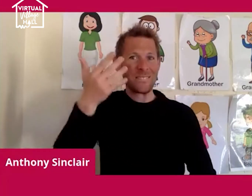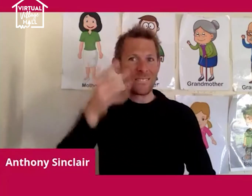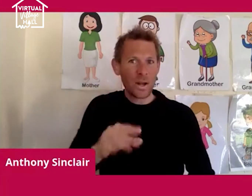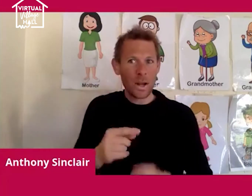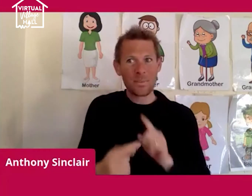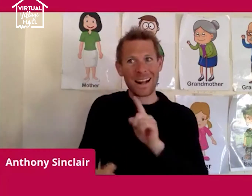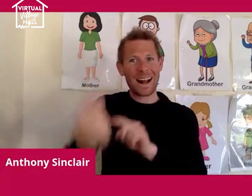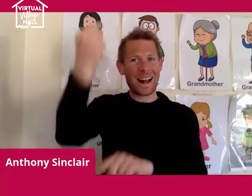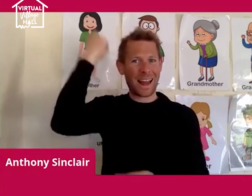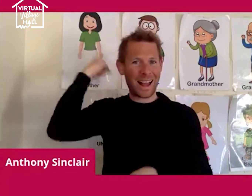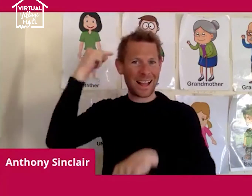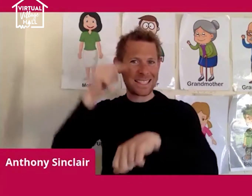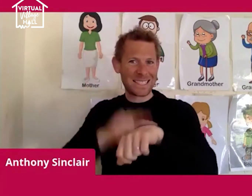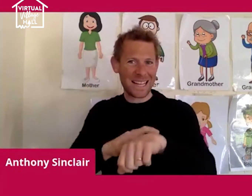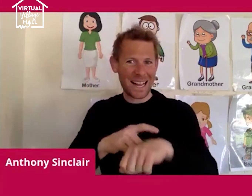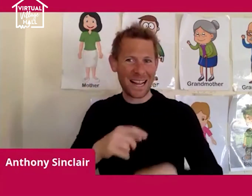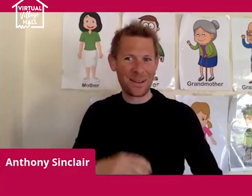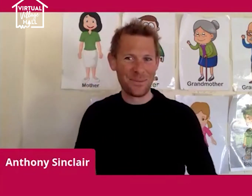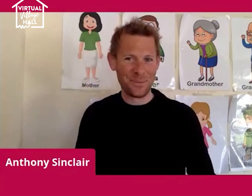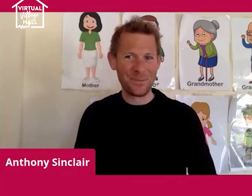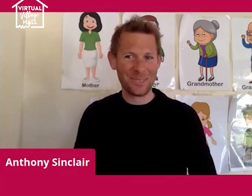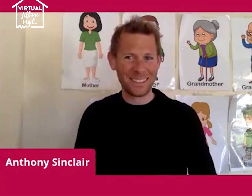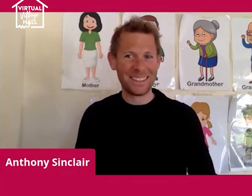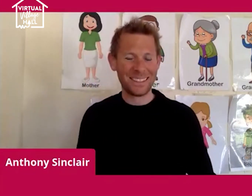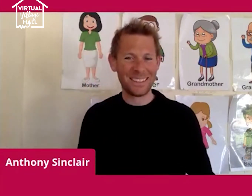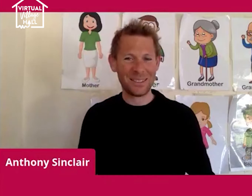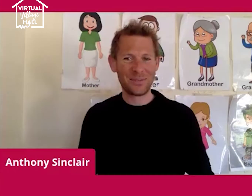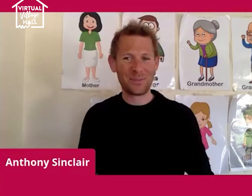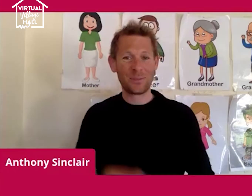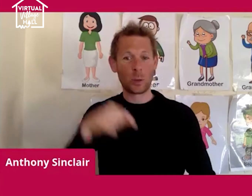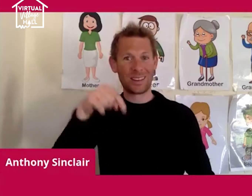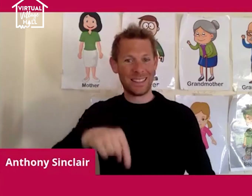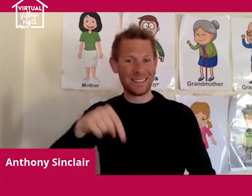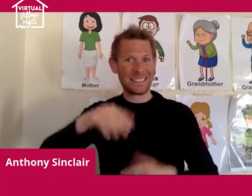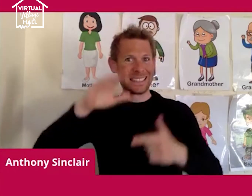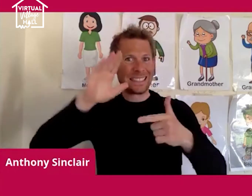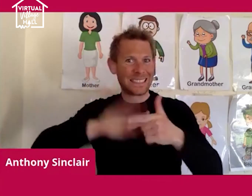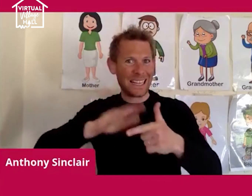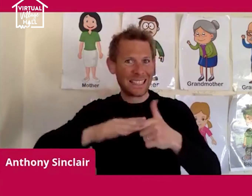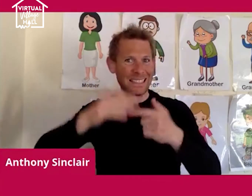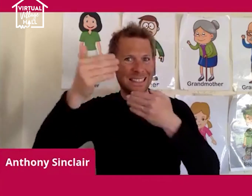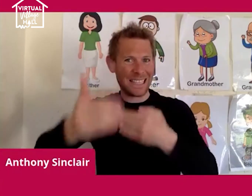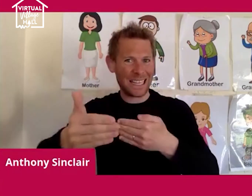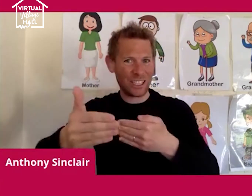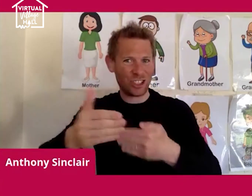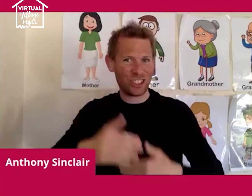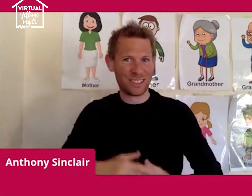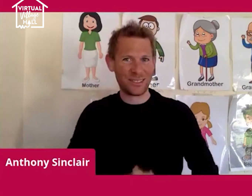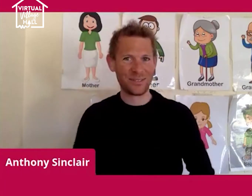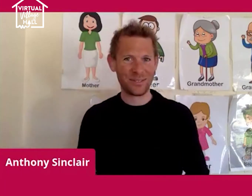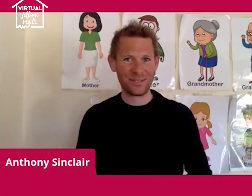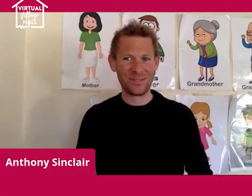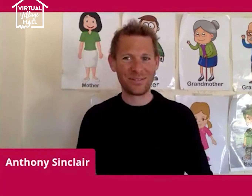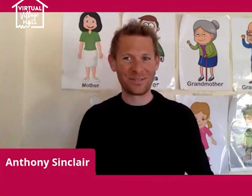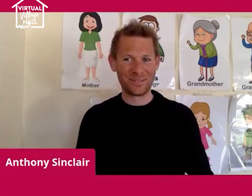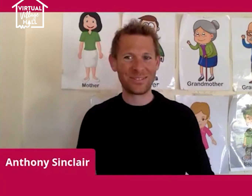You might see a face from last time. No, this is our second session.